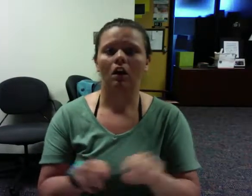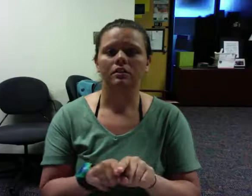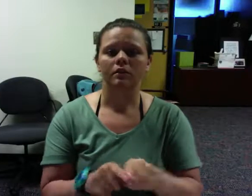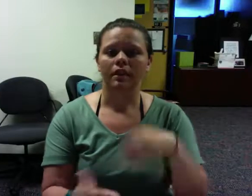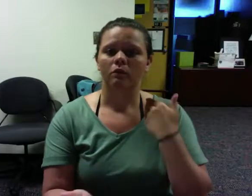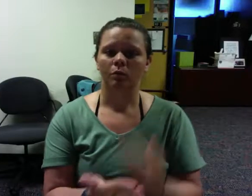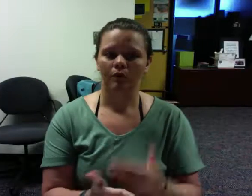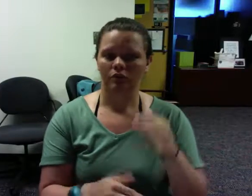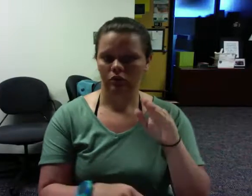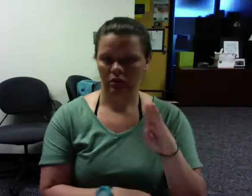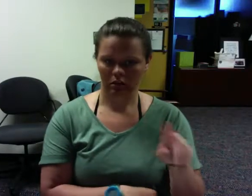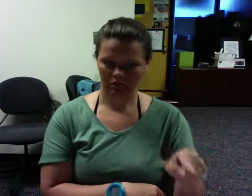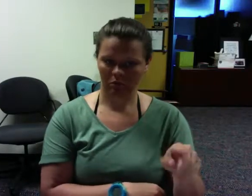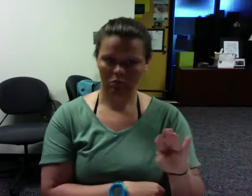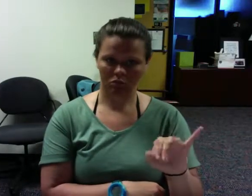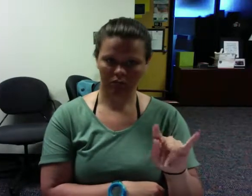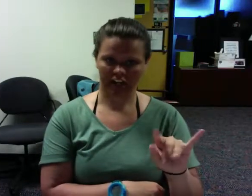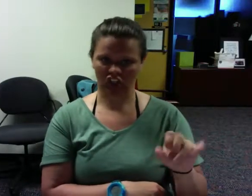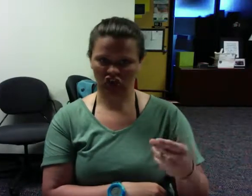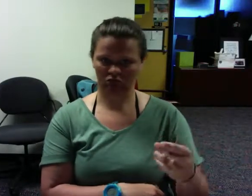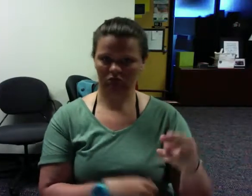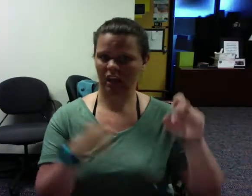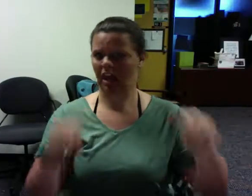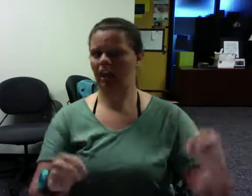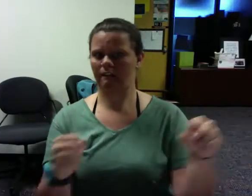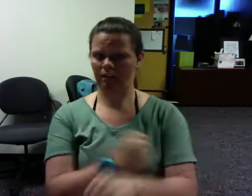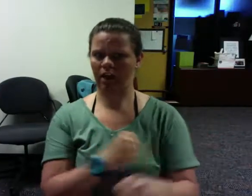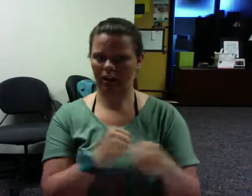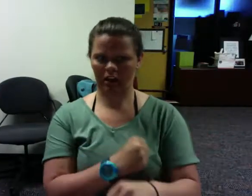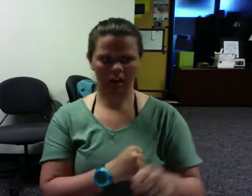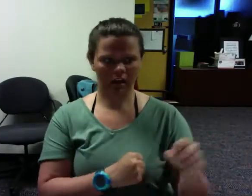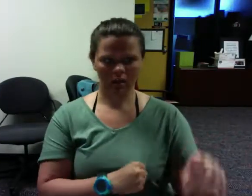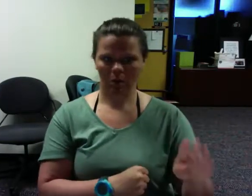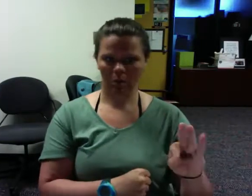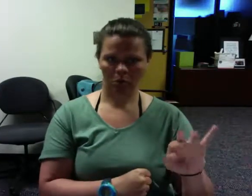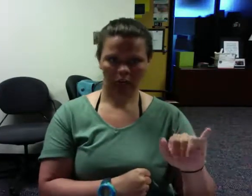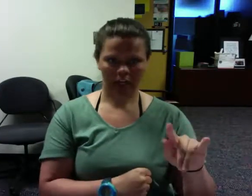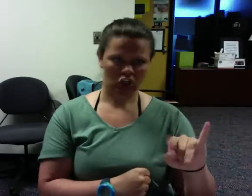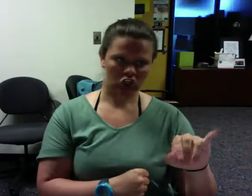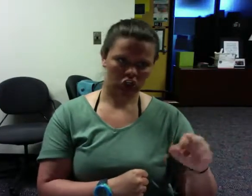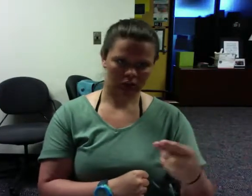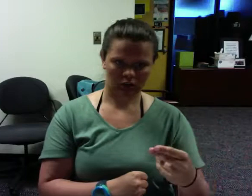fight, and the British aren't going to get this done so easily. Any questions?